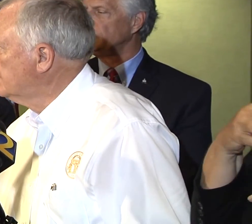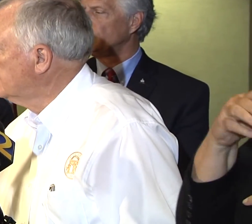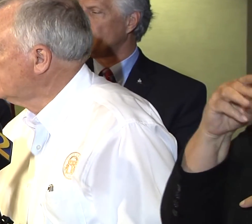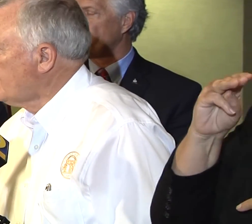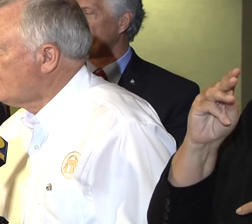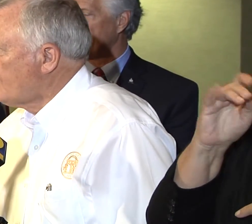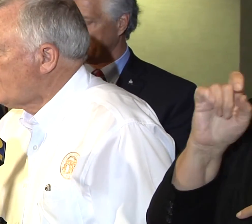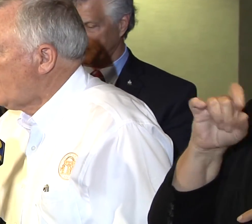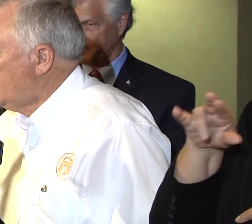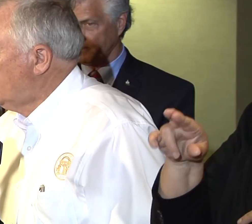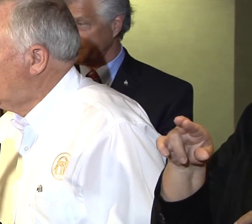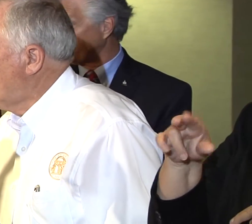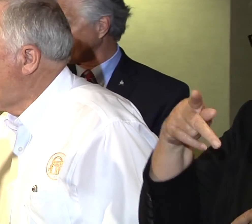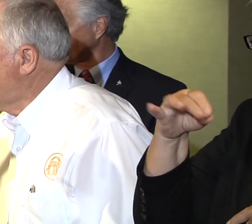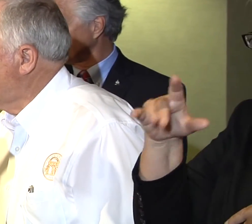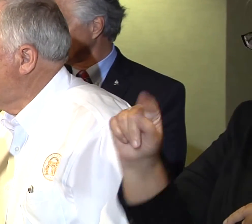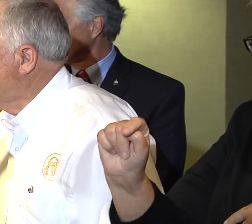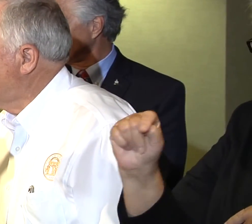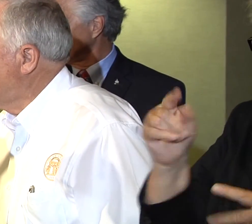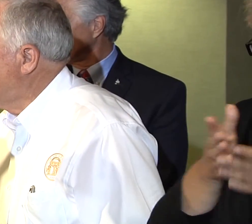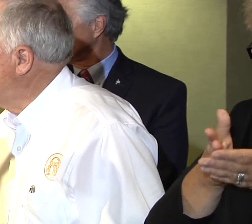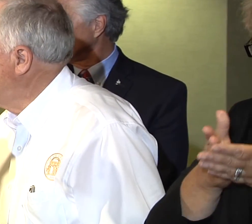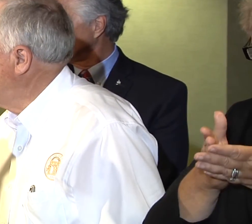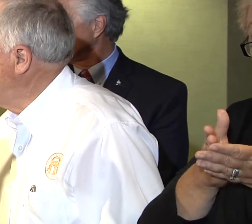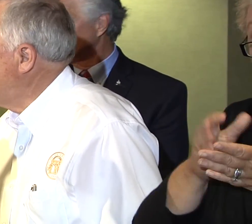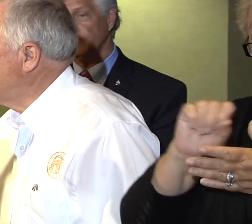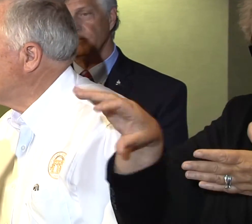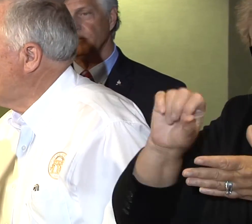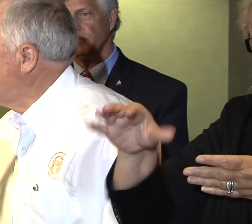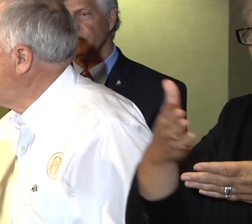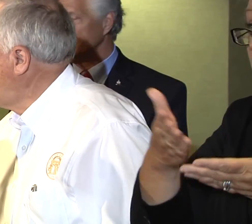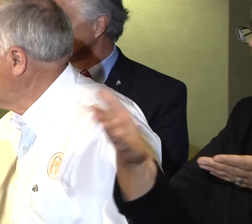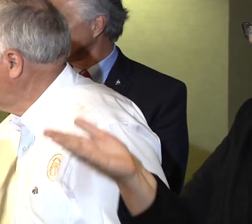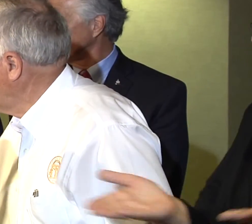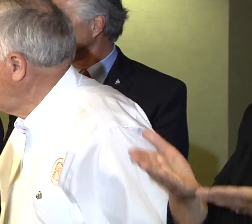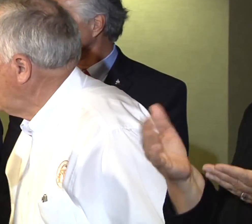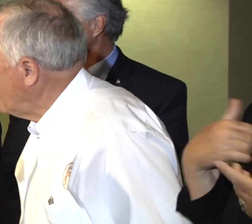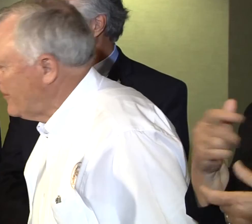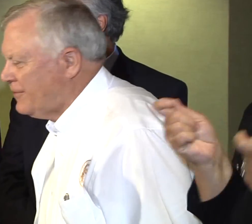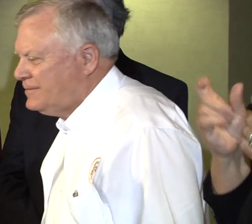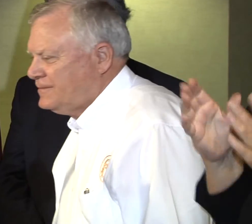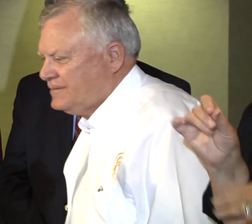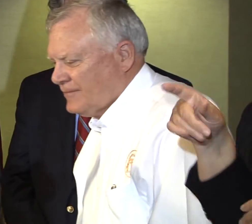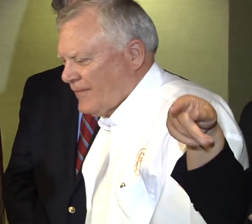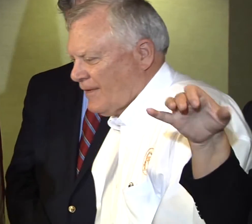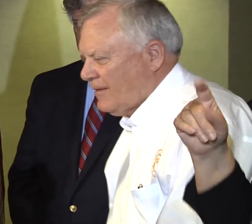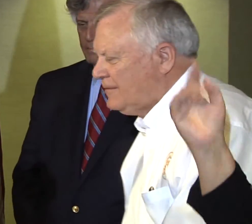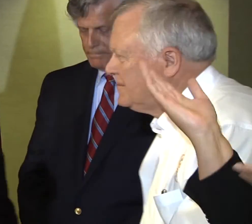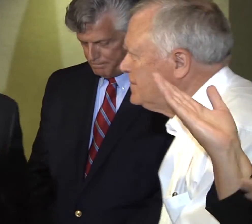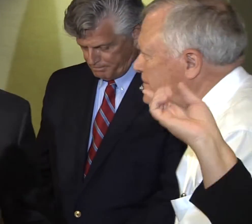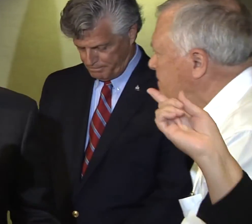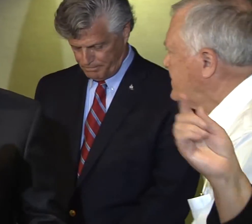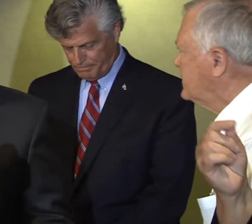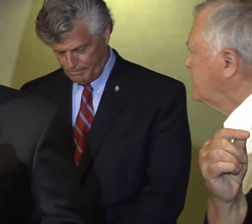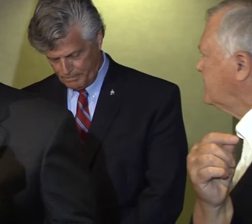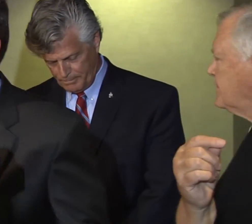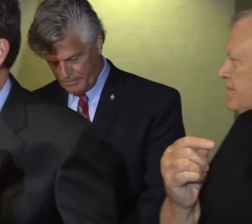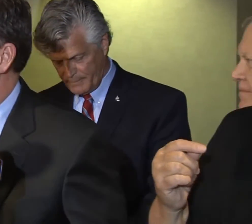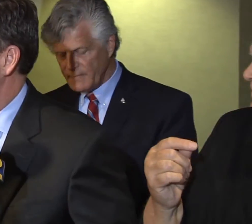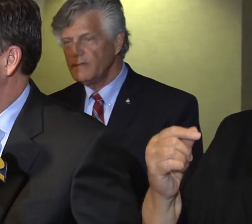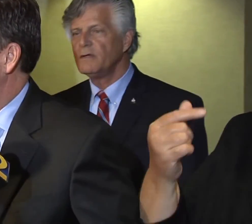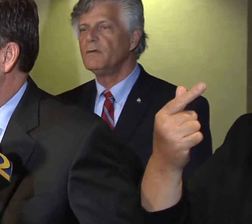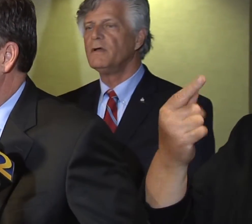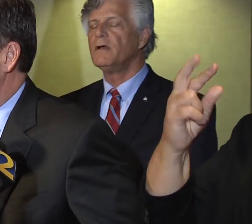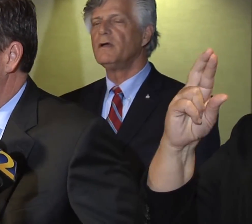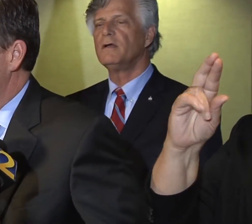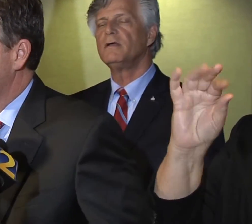protections are that are being taken? Well, we have the manager of the port. Come on up, Griff. Yeah, hi, Griff